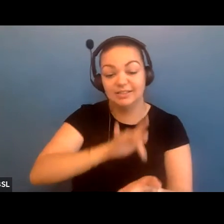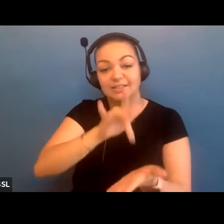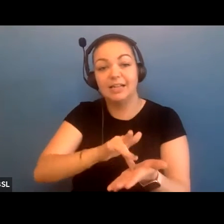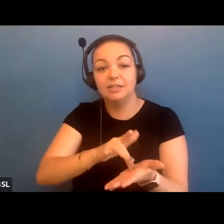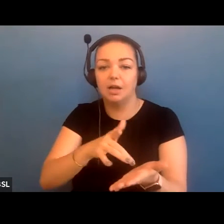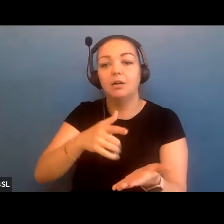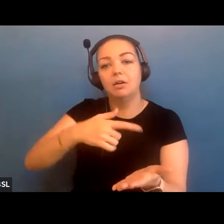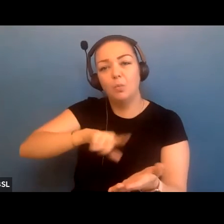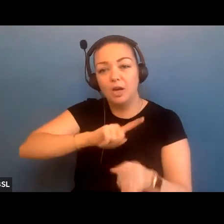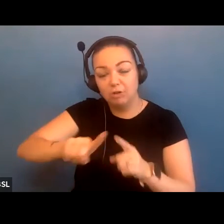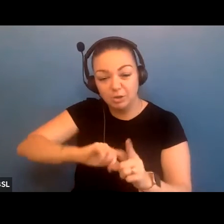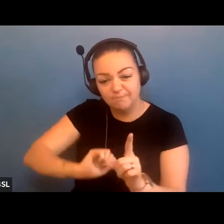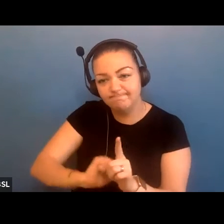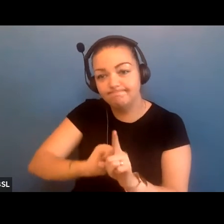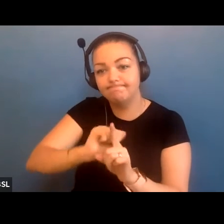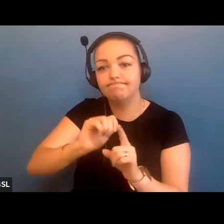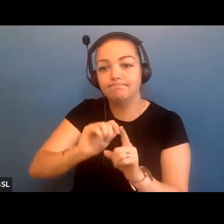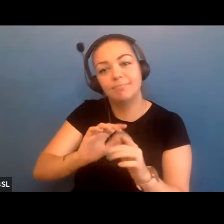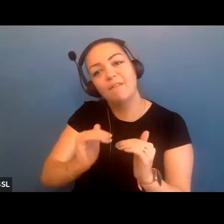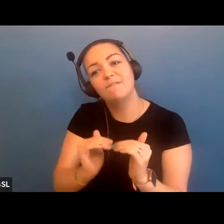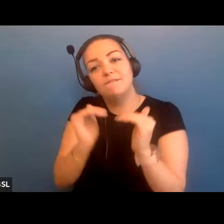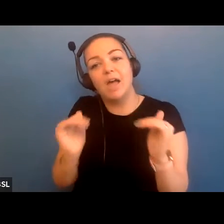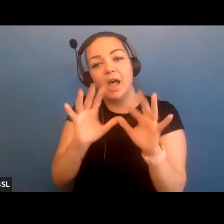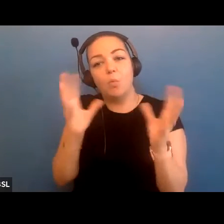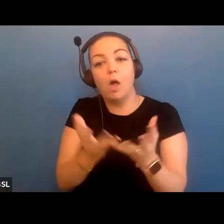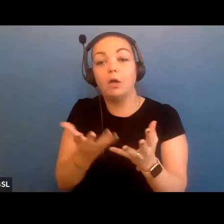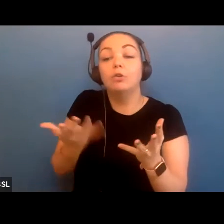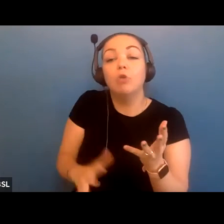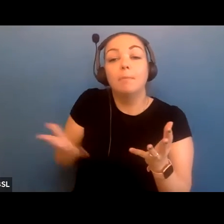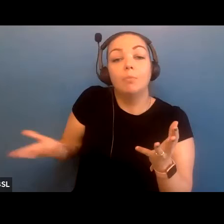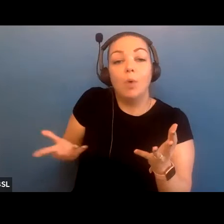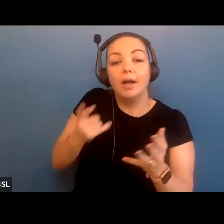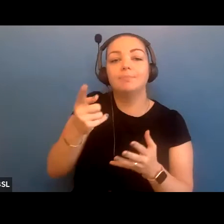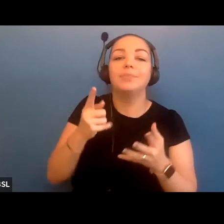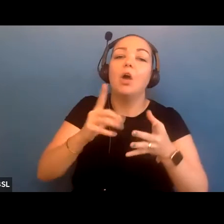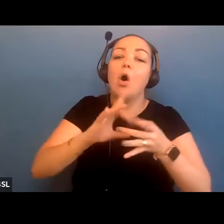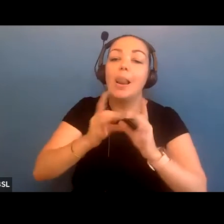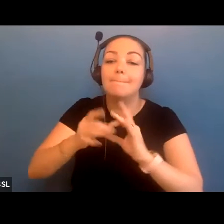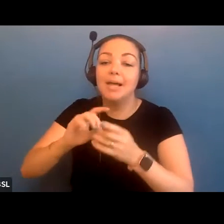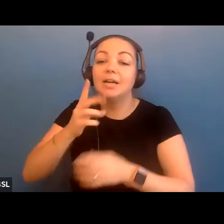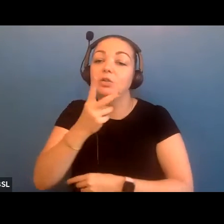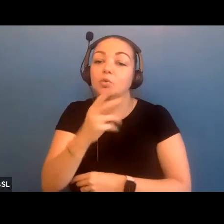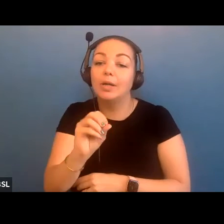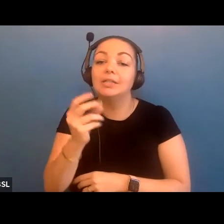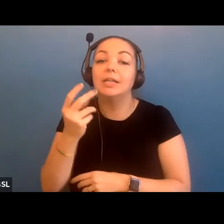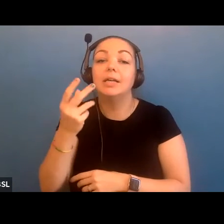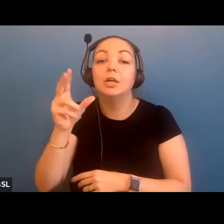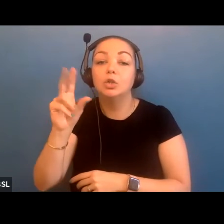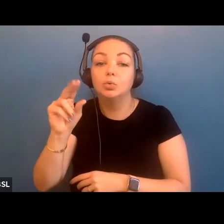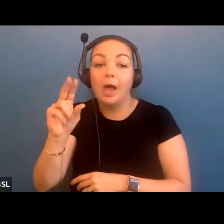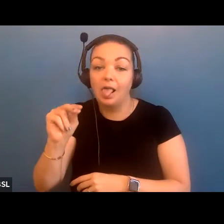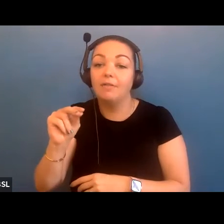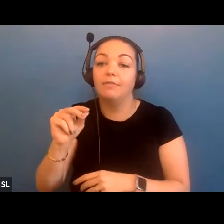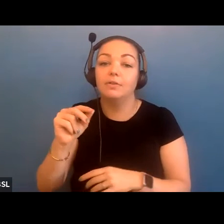fairer world. We were born out of the legacy of the London 2012 Paralympic Games, and we are both a community interest